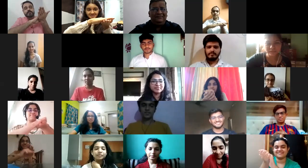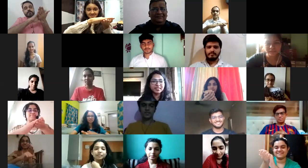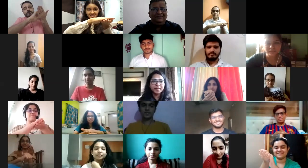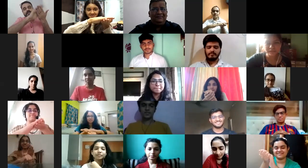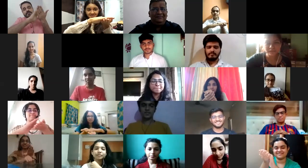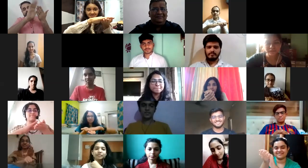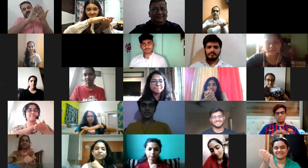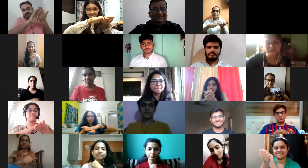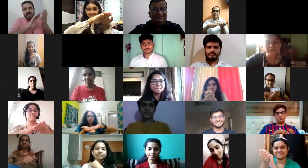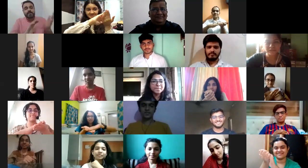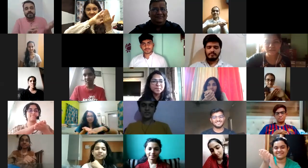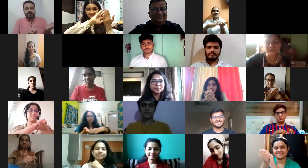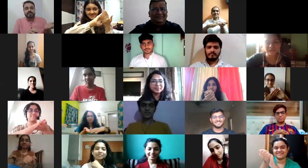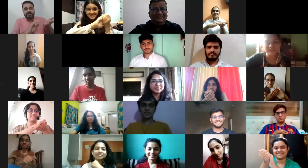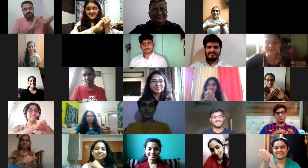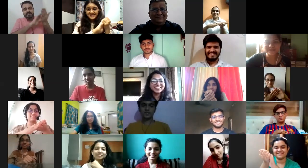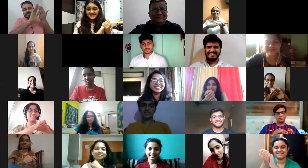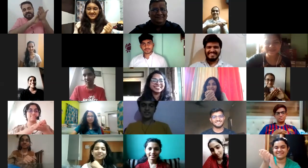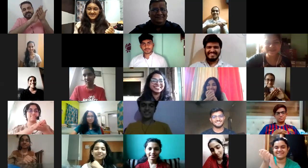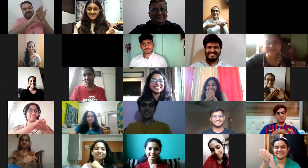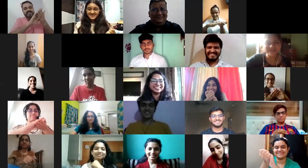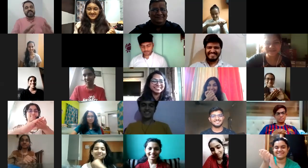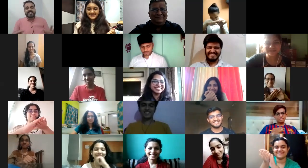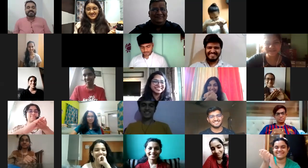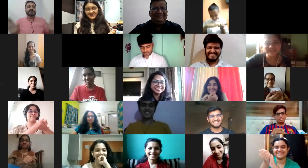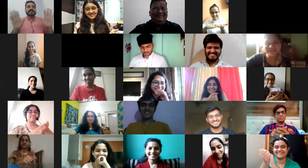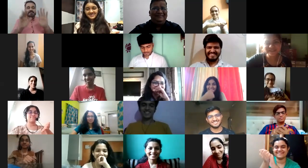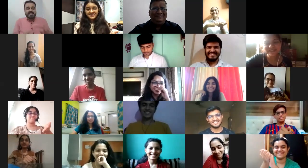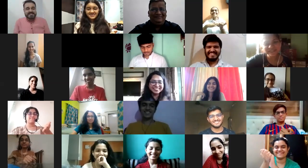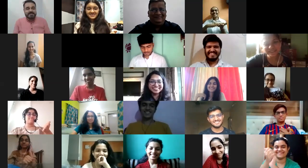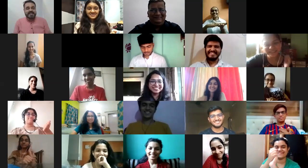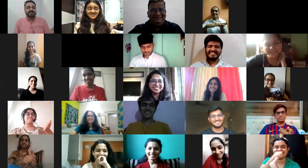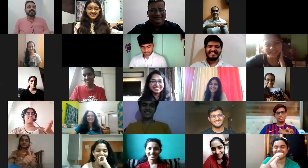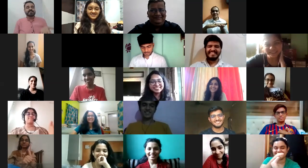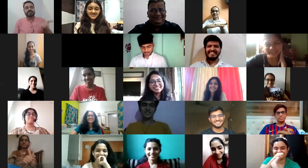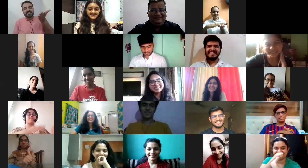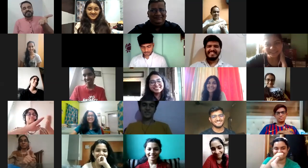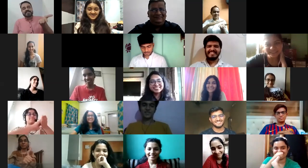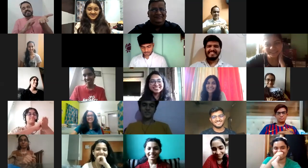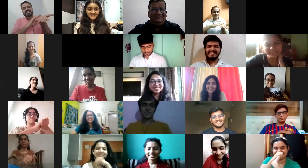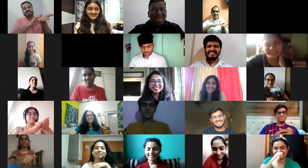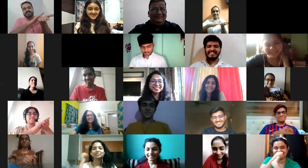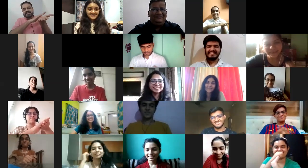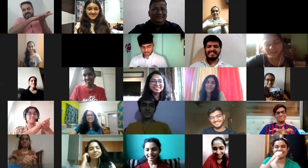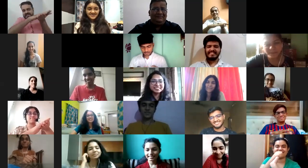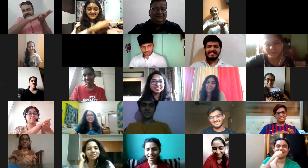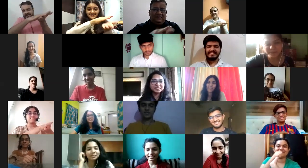2-3 times, I don't need to say what it means. Okay. So please be careful with what you do. This is H. This